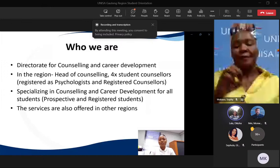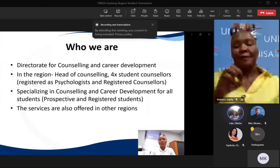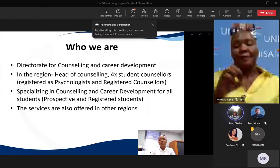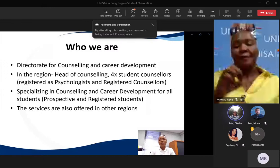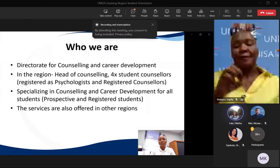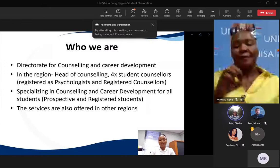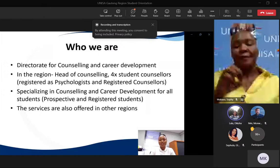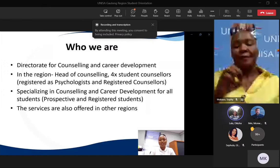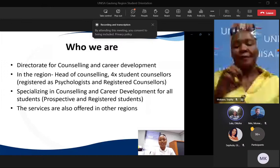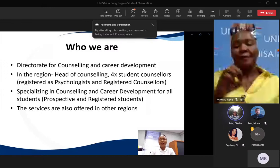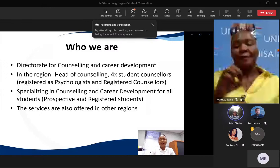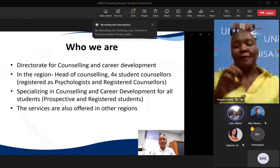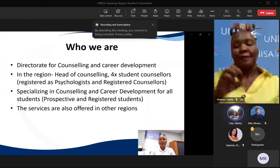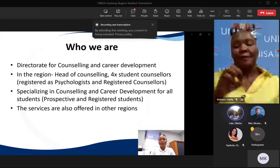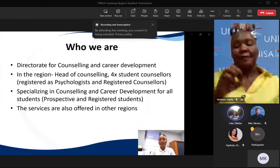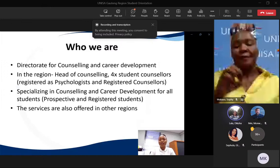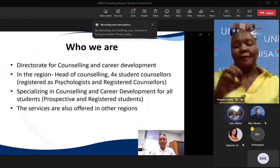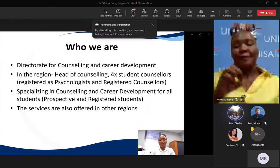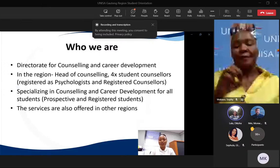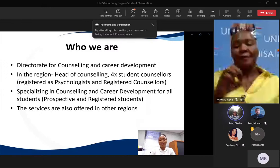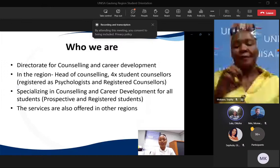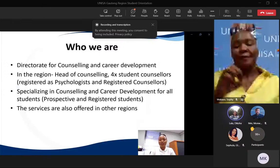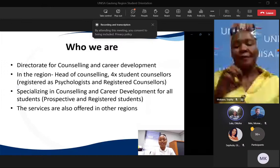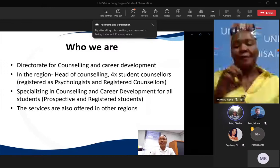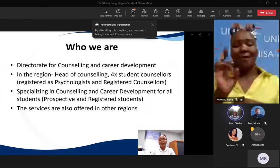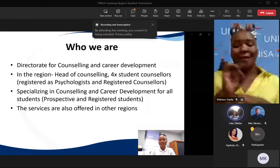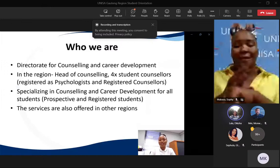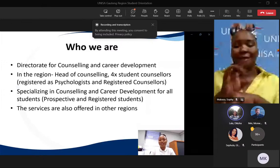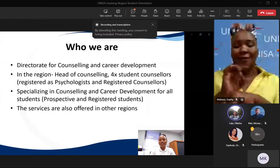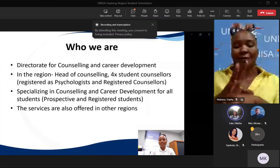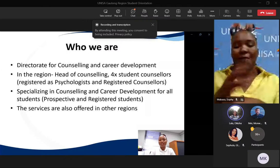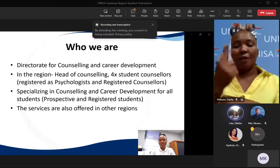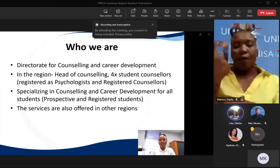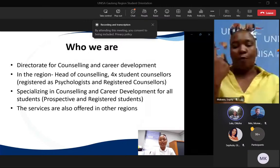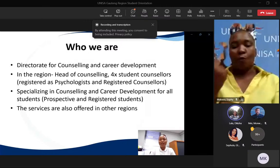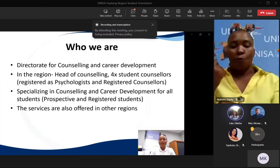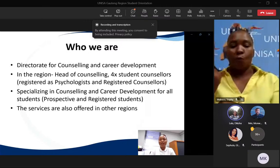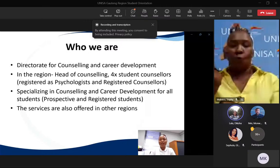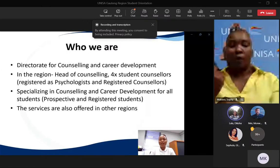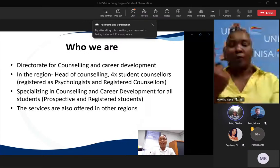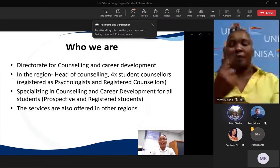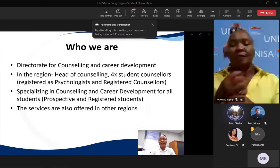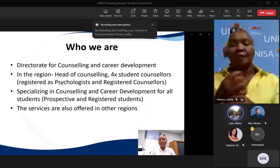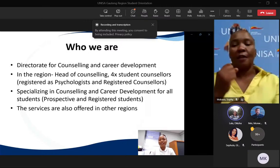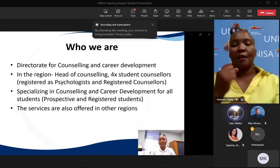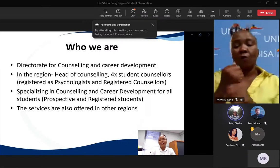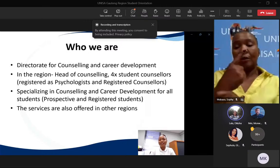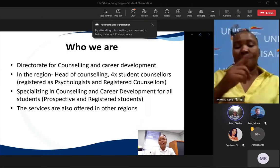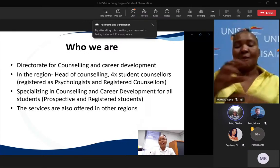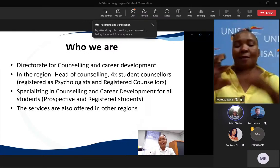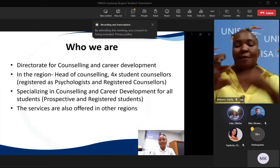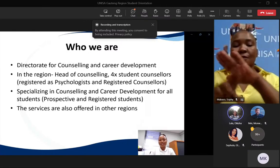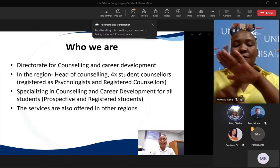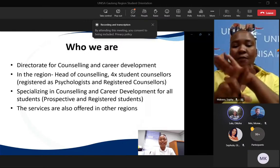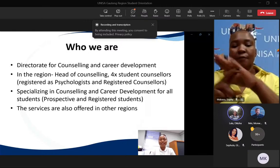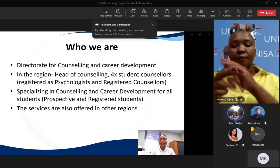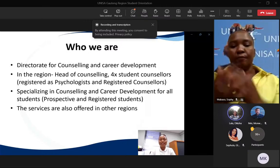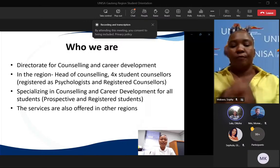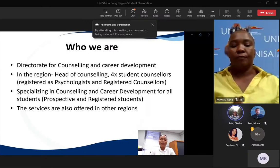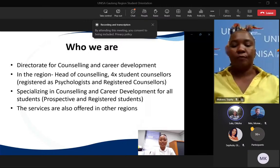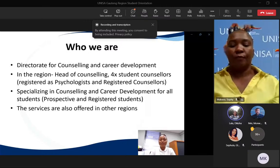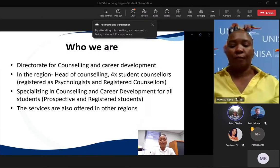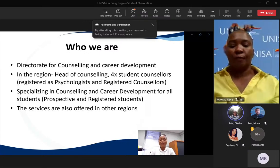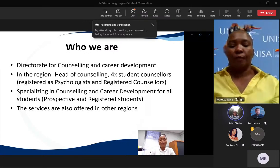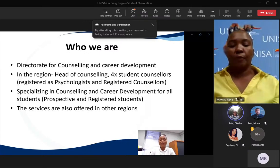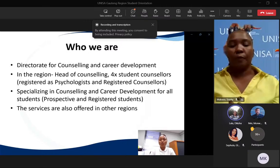having four student councilors and one head of counseling in the gauteng region based in Sunnyside